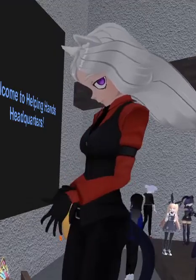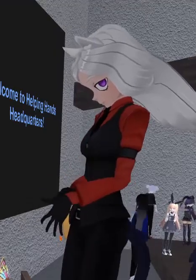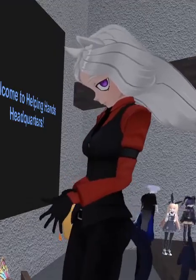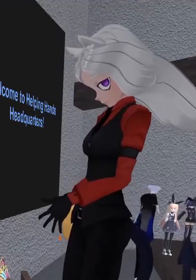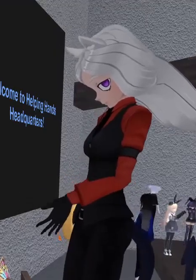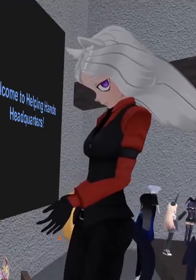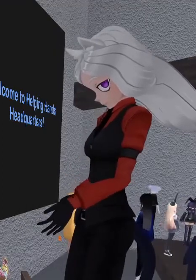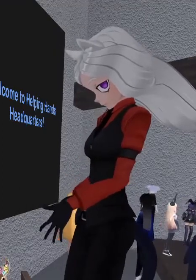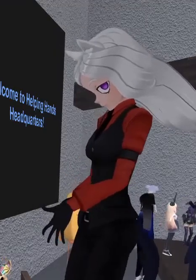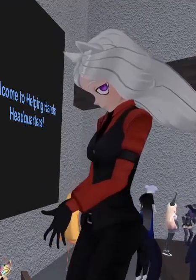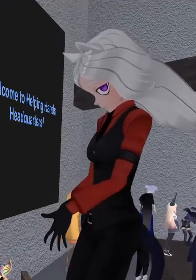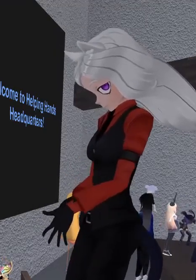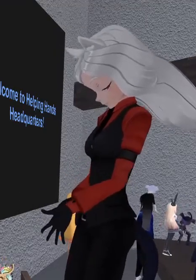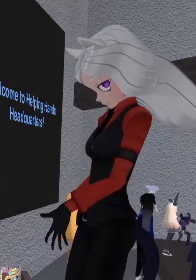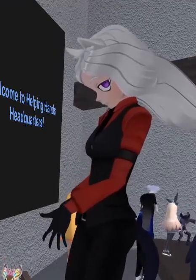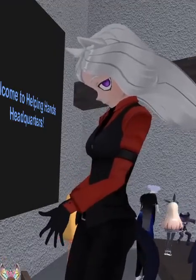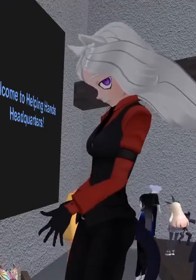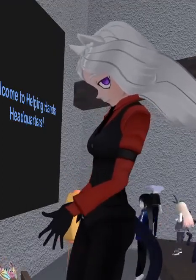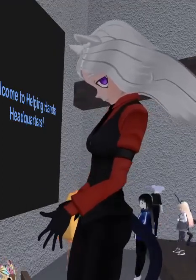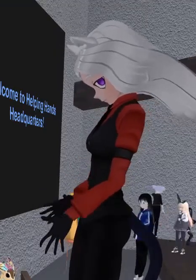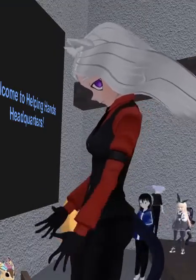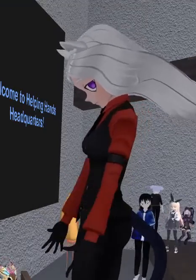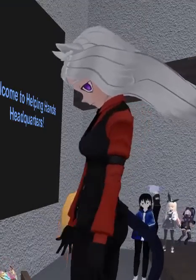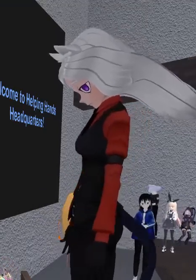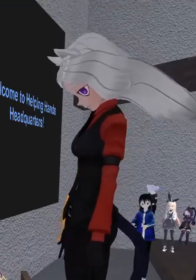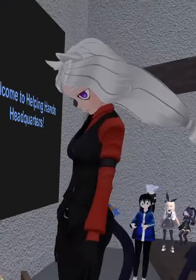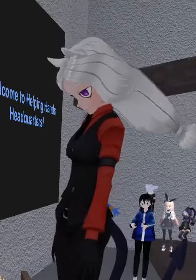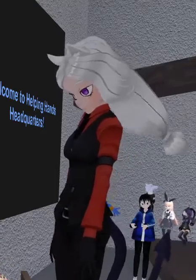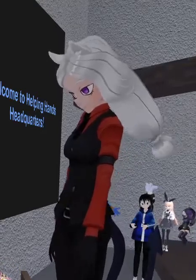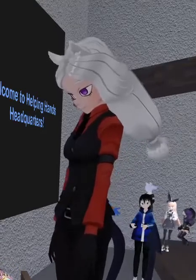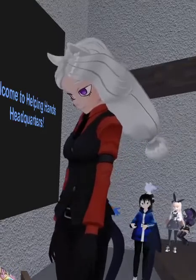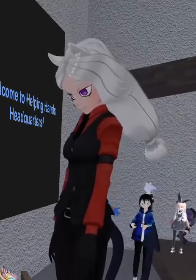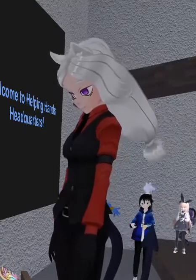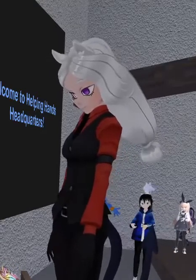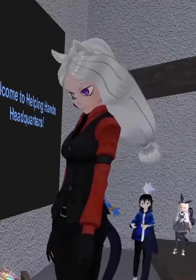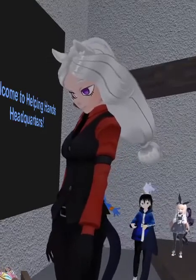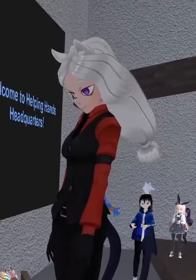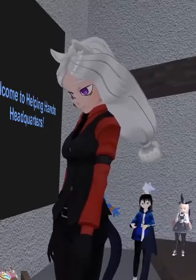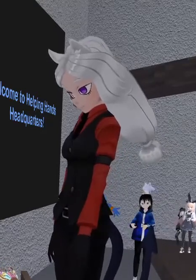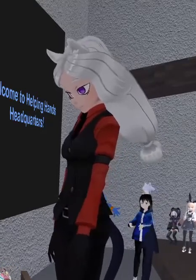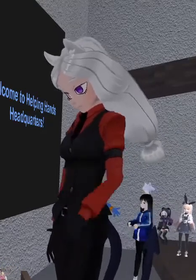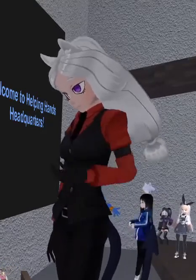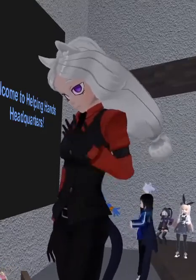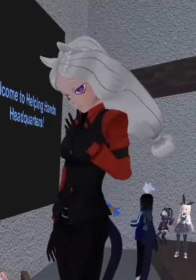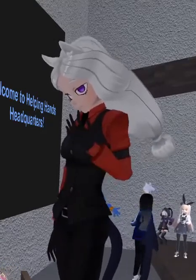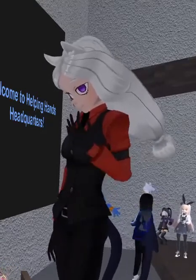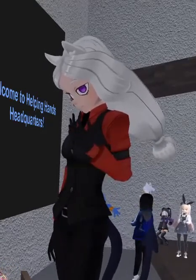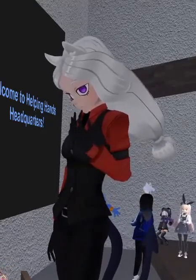Okay. Nathan, what do I you- just not quite sure if I'm able to do the I don't remember what